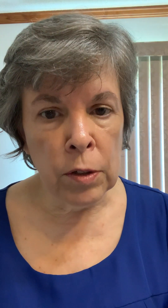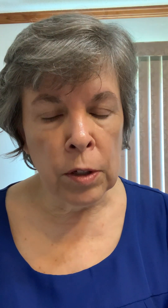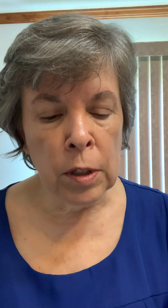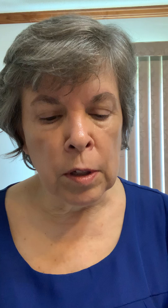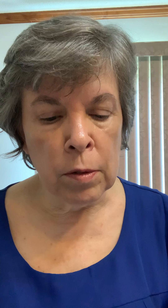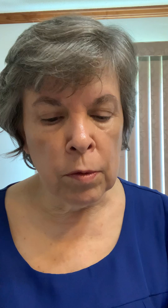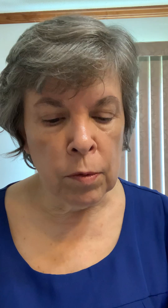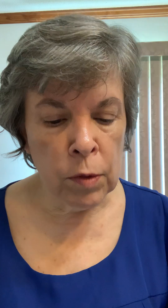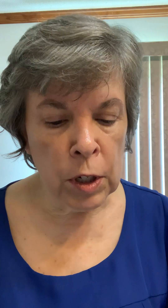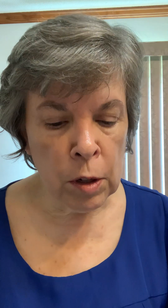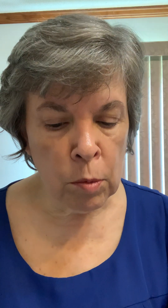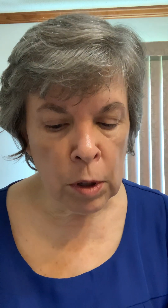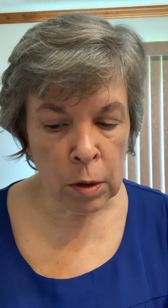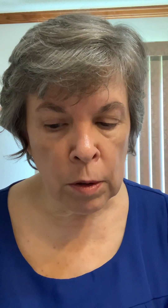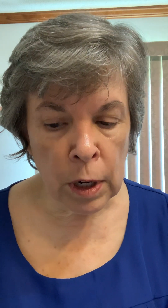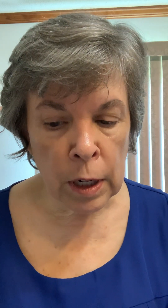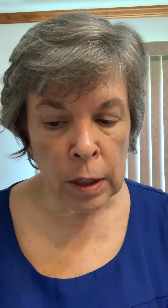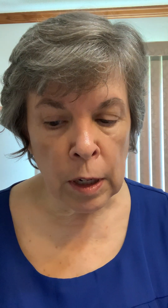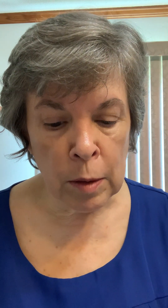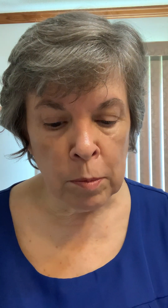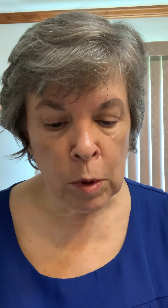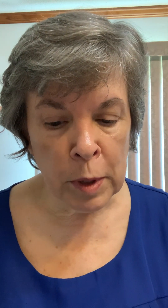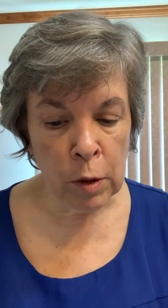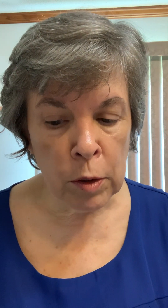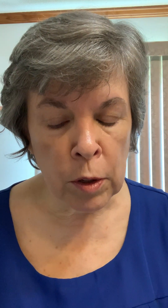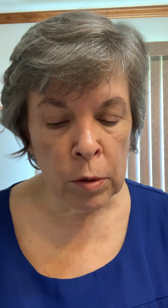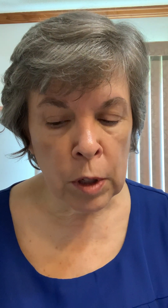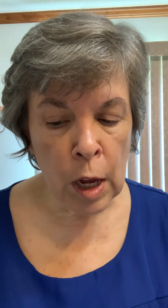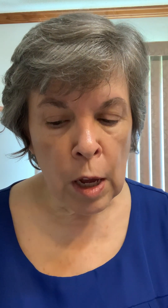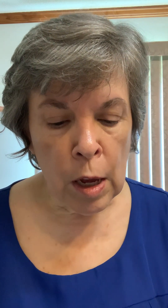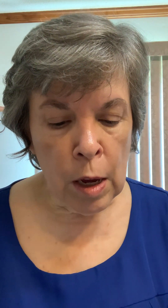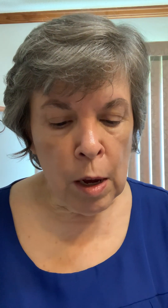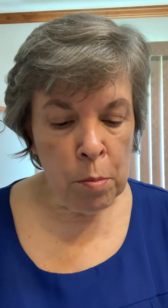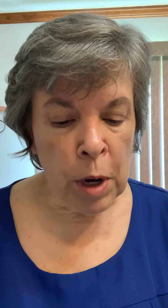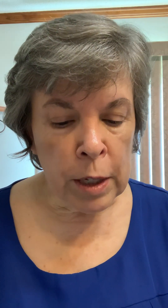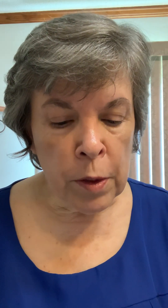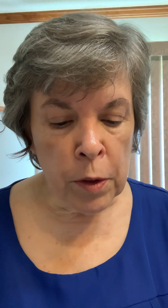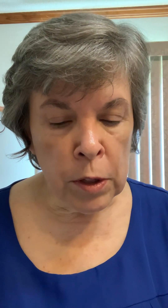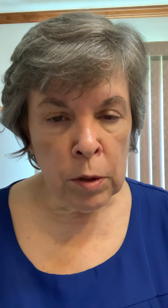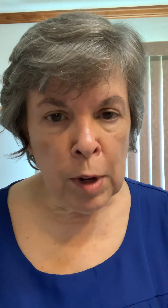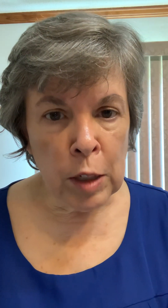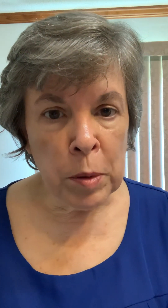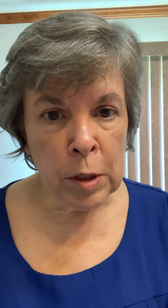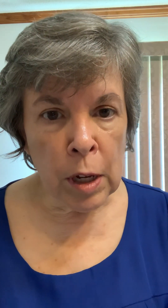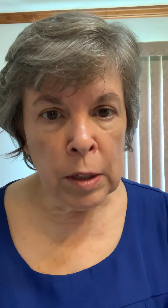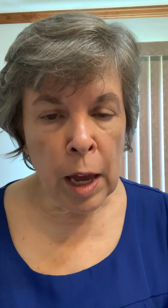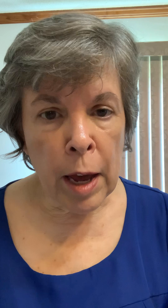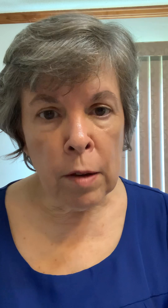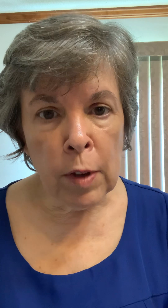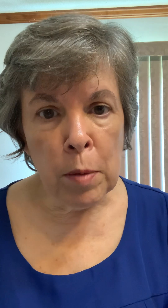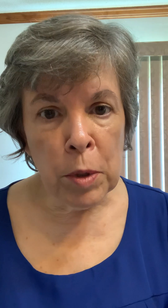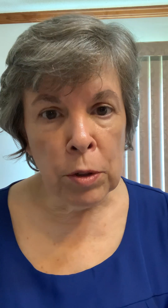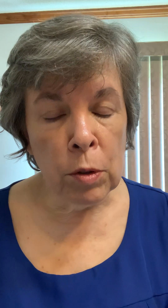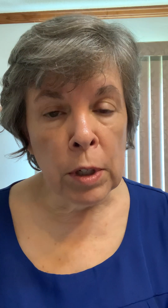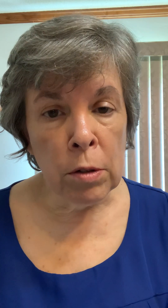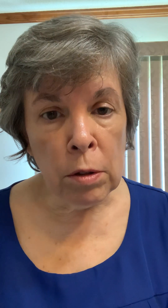in the video where we learned those. But this arrangement does have a musical interlude